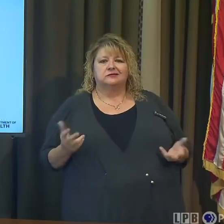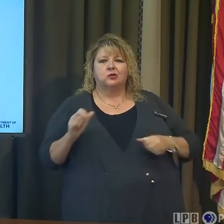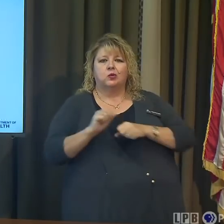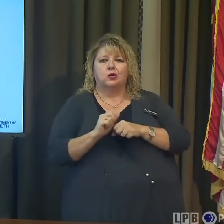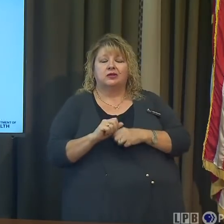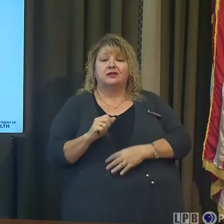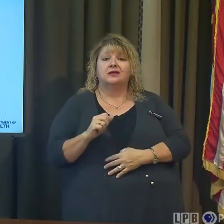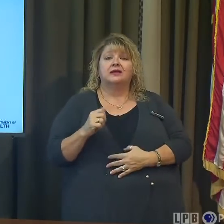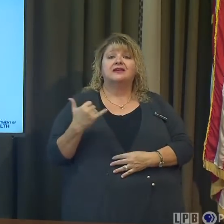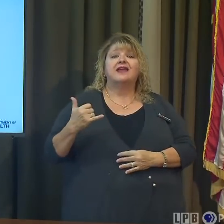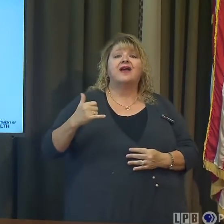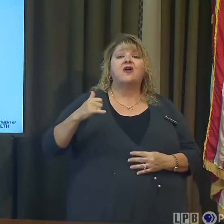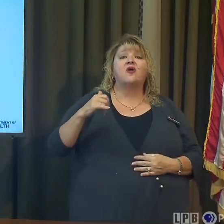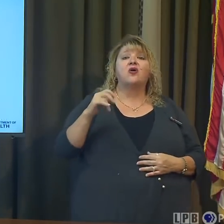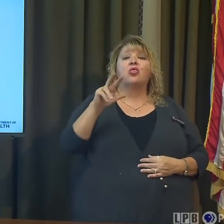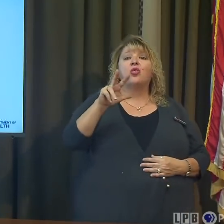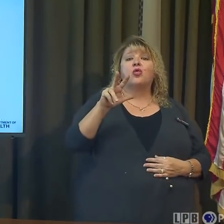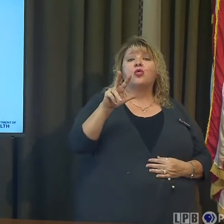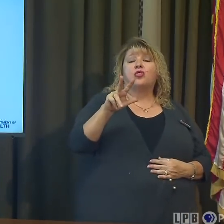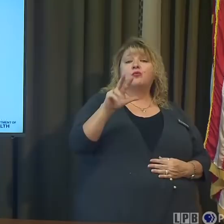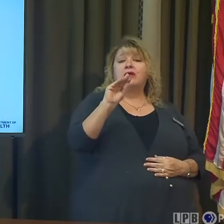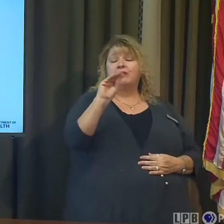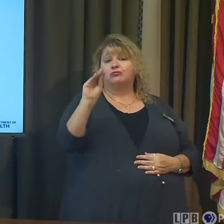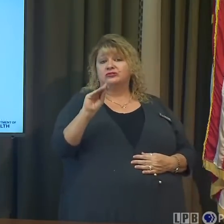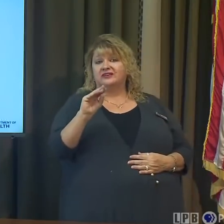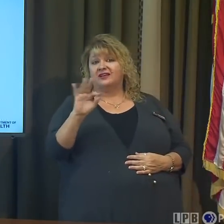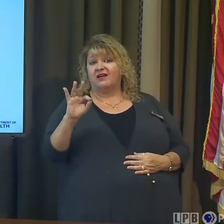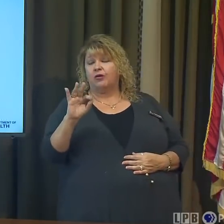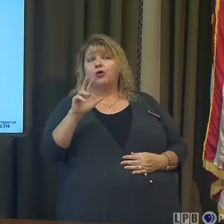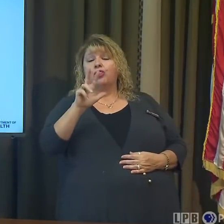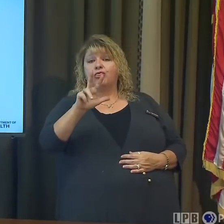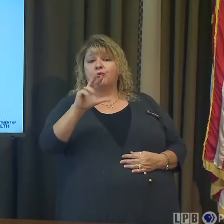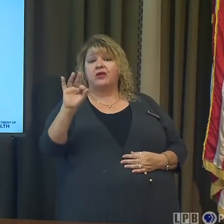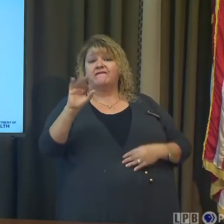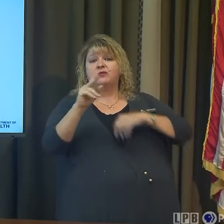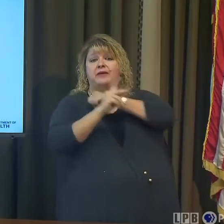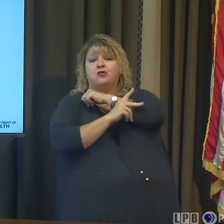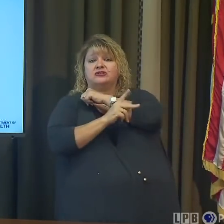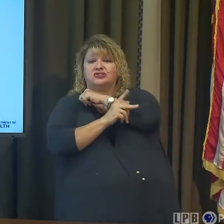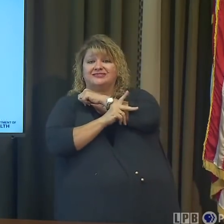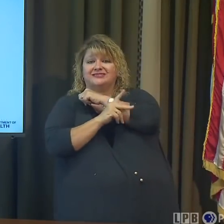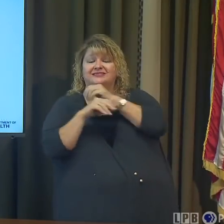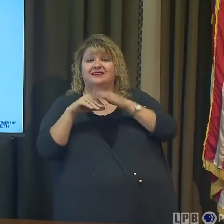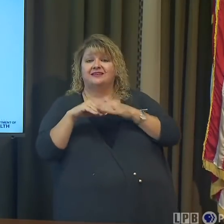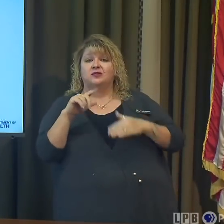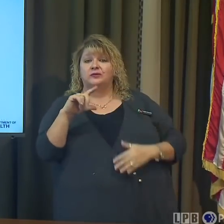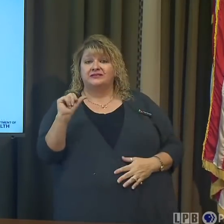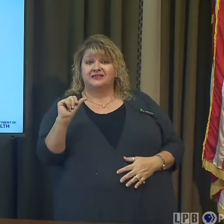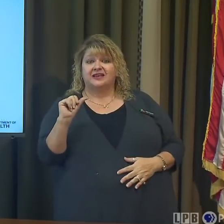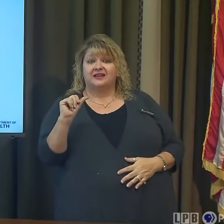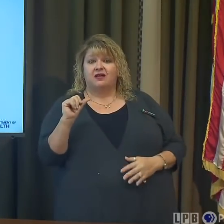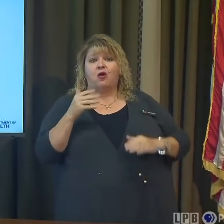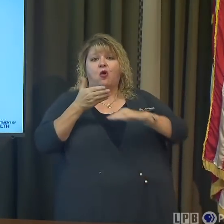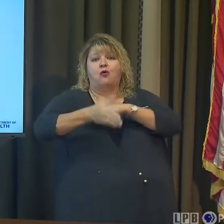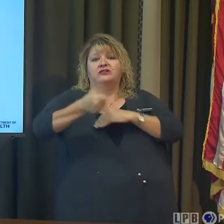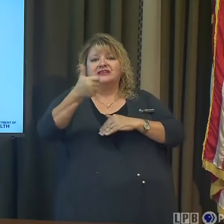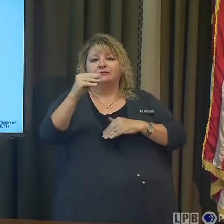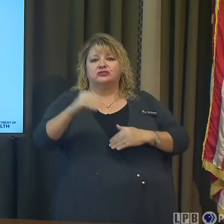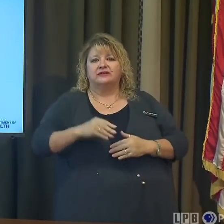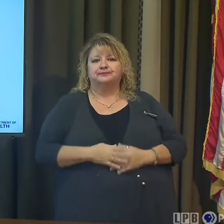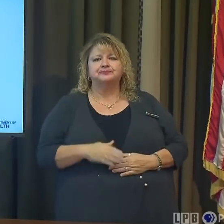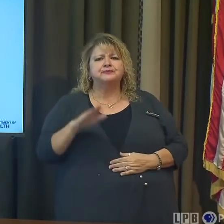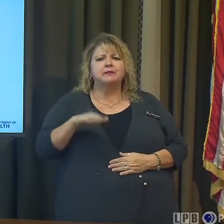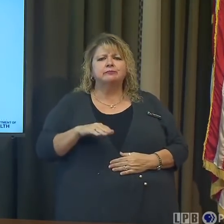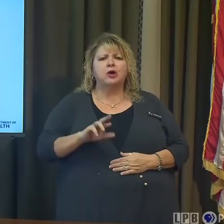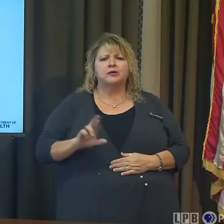are now above 10% positivity, which is extremely alarming. On the bottom right, you'll